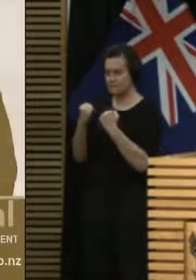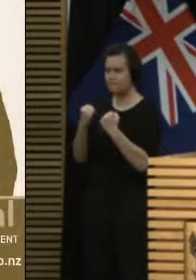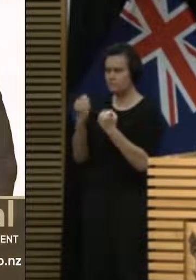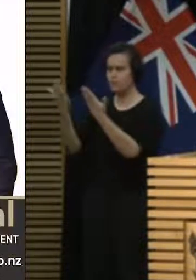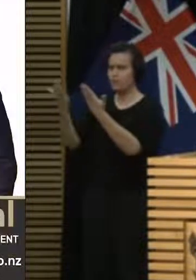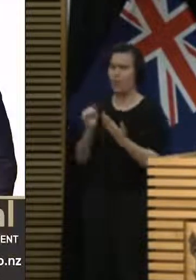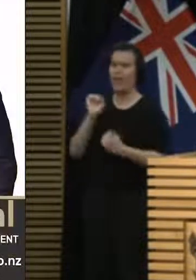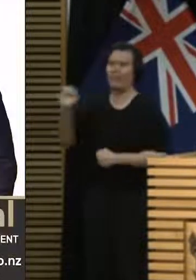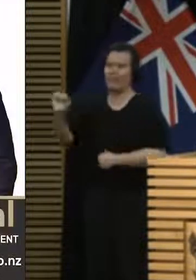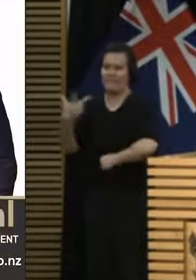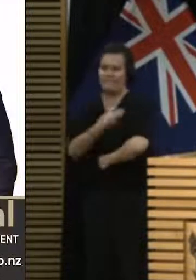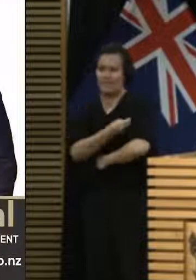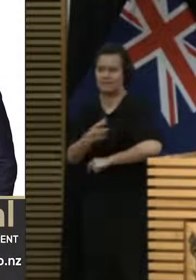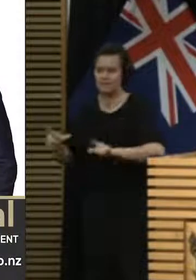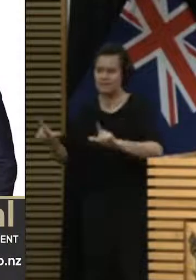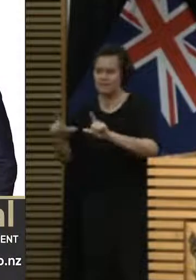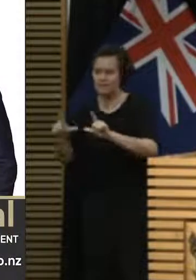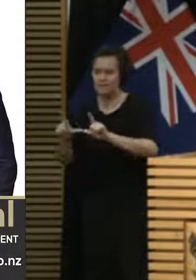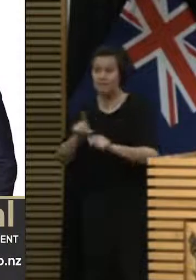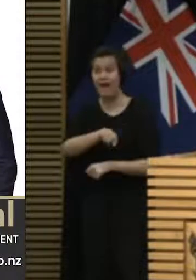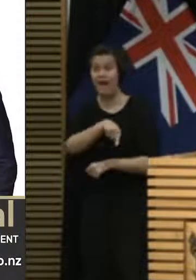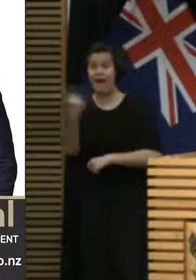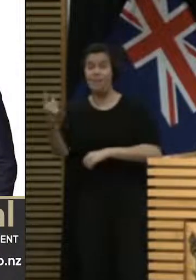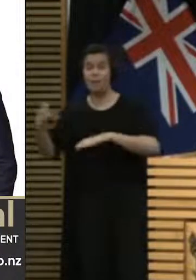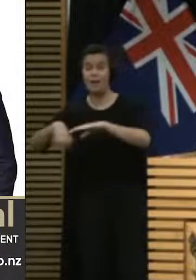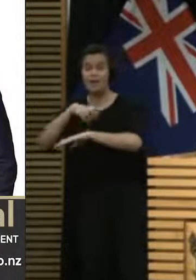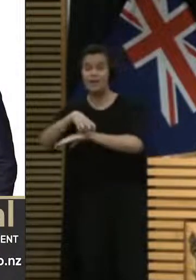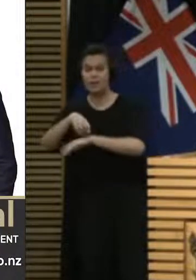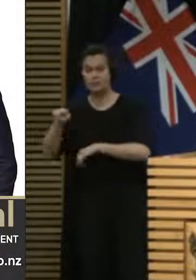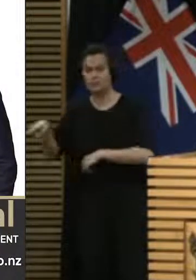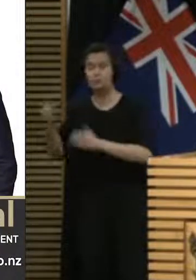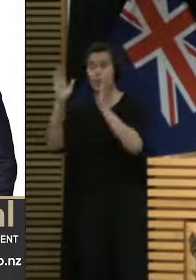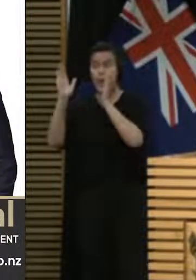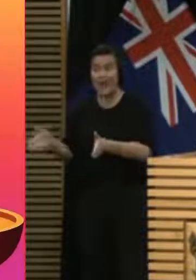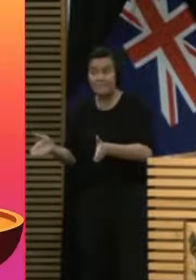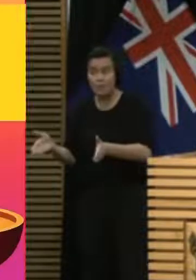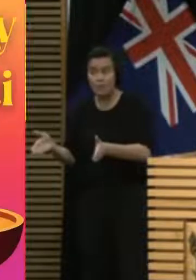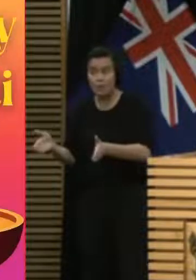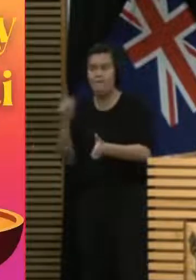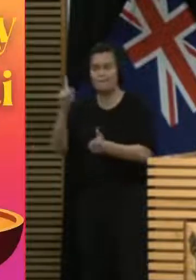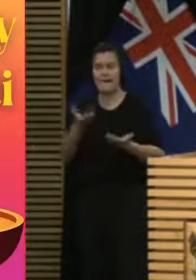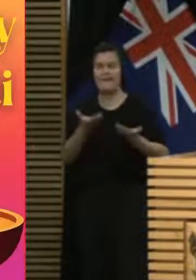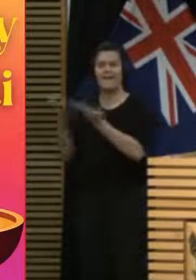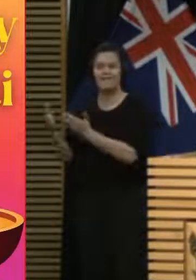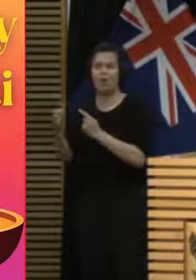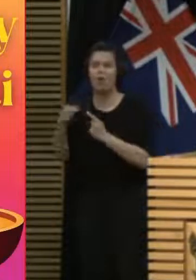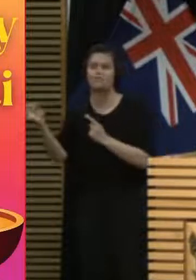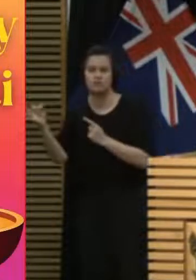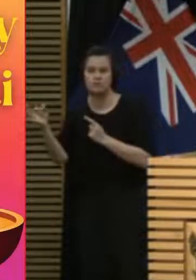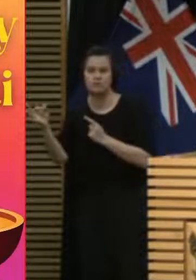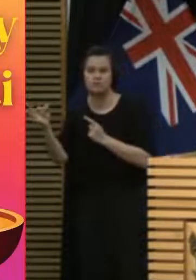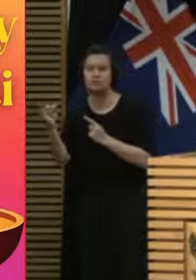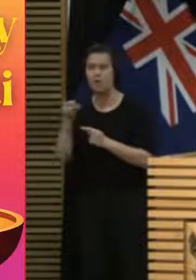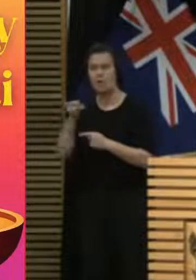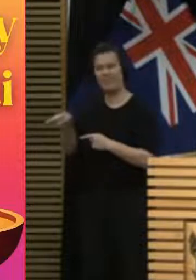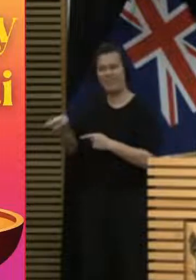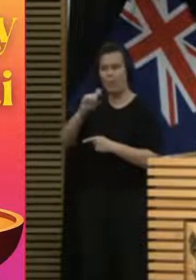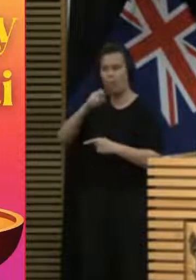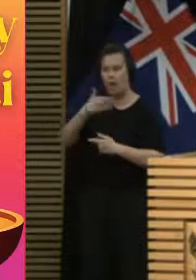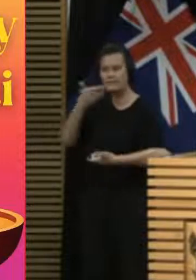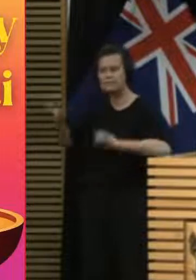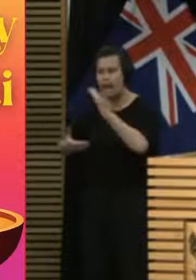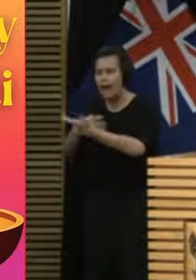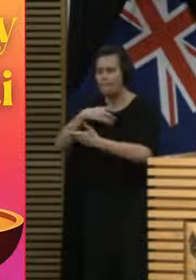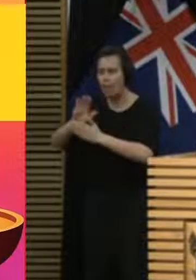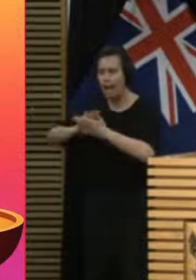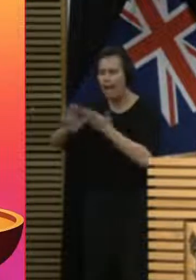They may legitimately want to use vaccine mandates. We're giving greater clarity in the law about the process they need to go through if they are to adopt